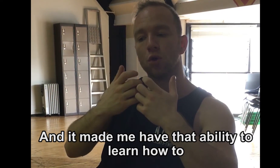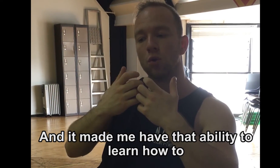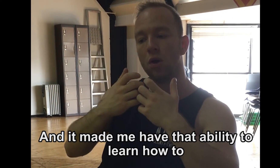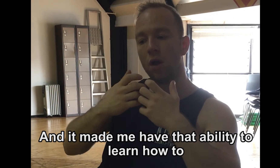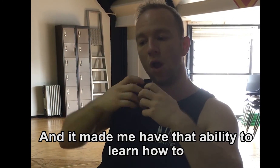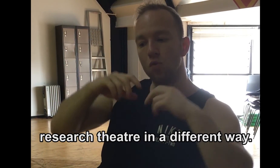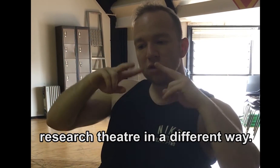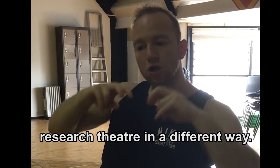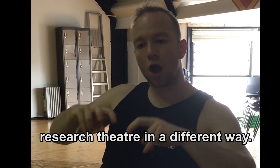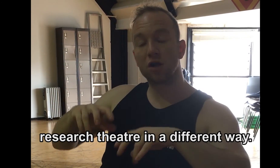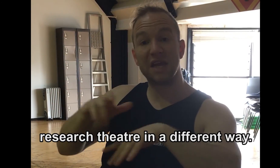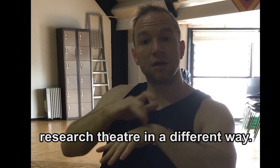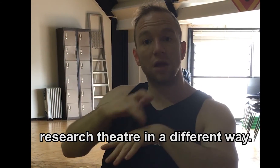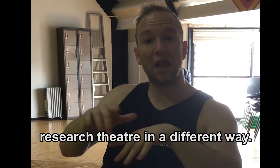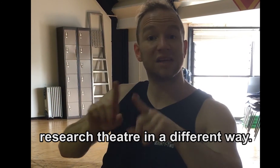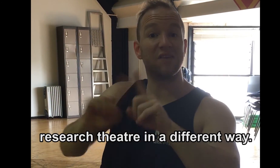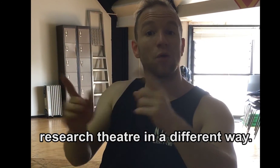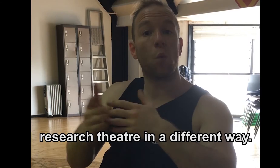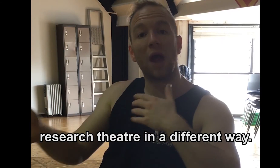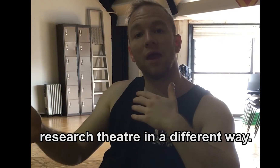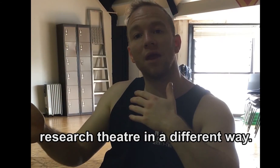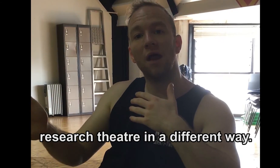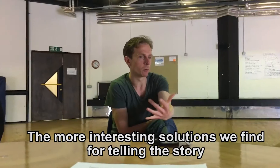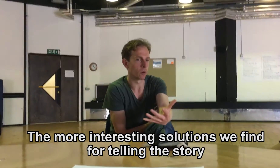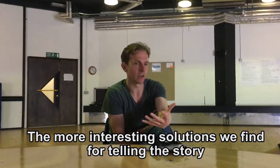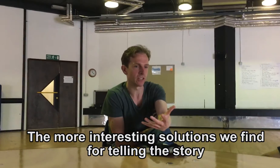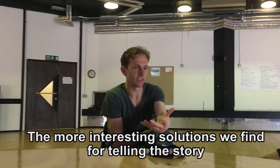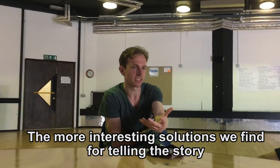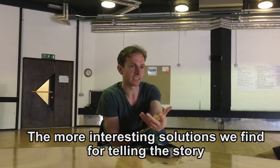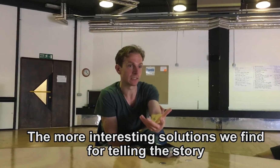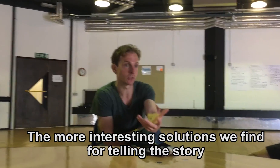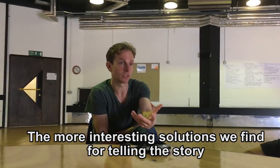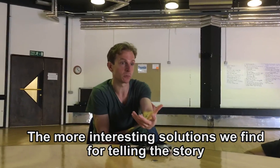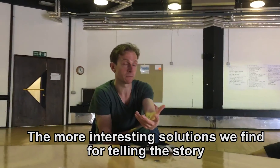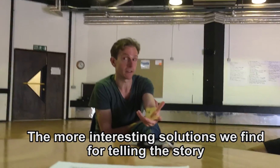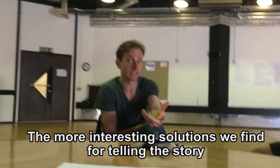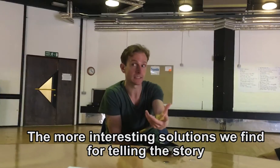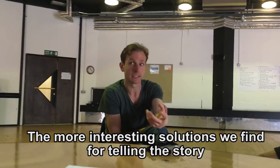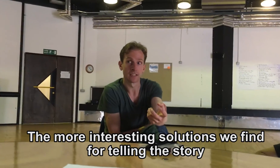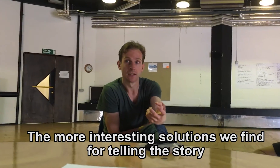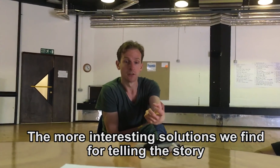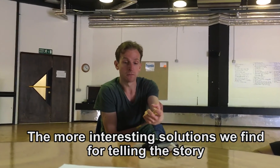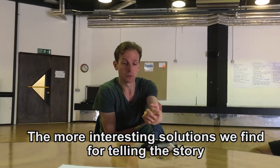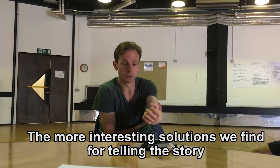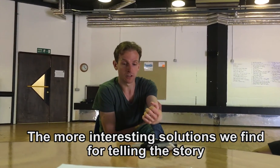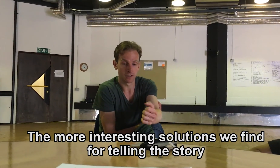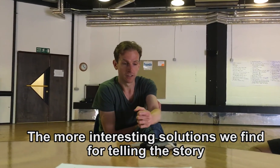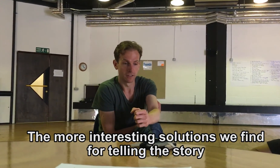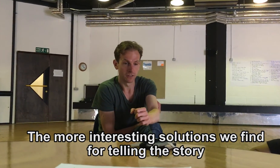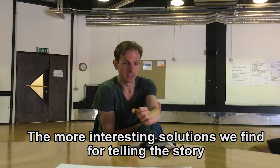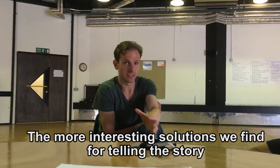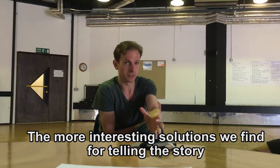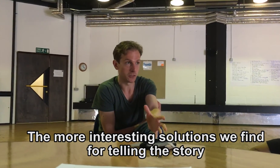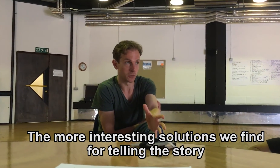to research data in a different way. The more interesting solutions we find for telling the